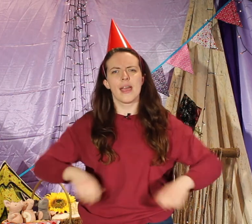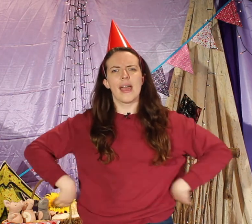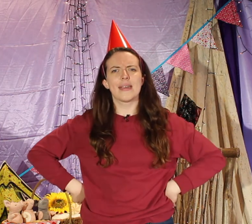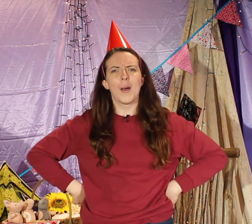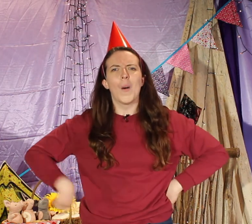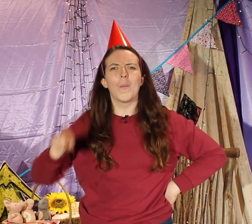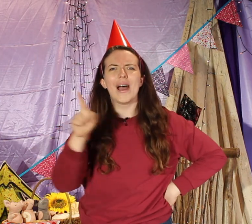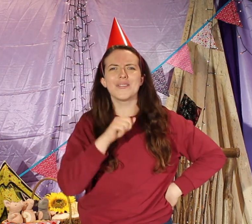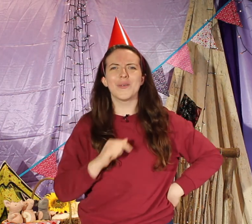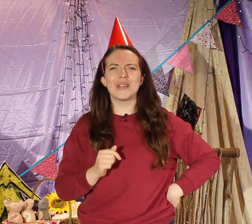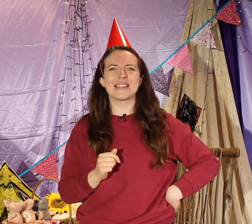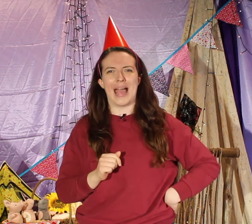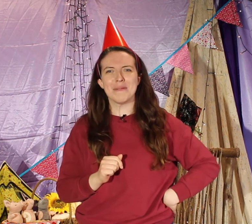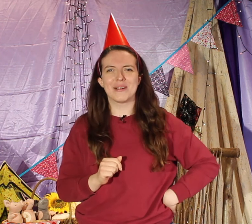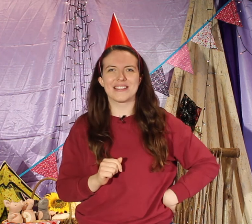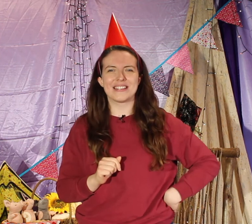Hey, why don't we sing happy birthday to